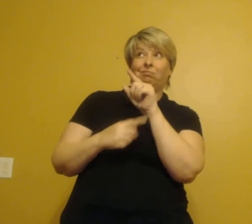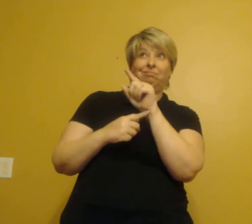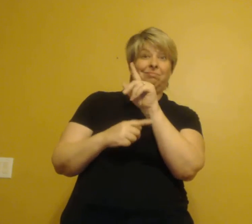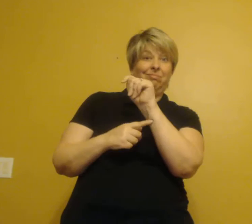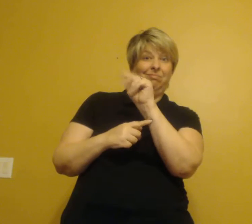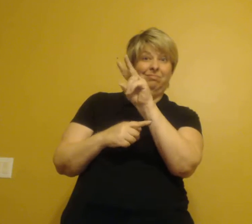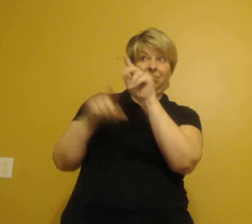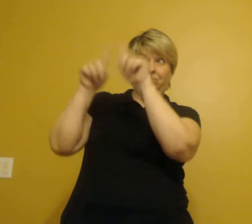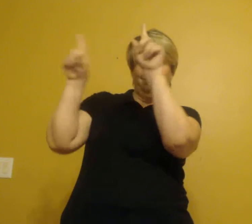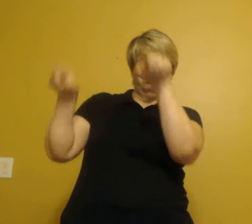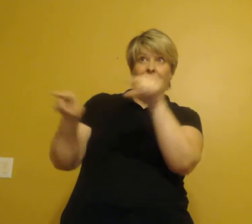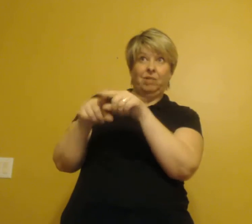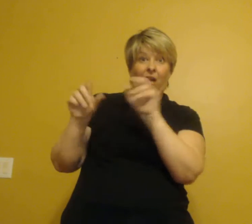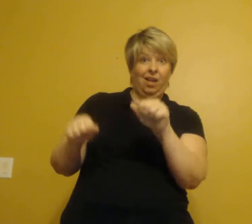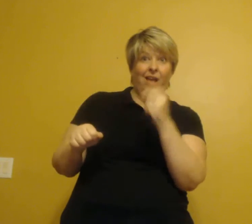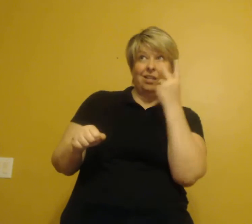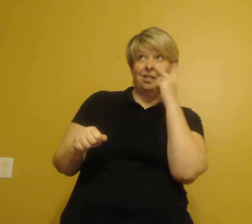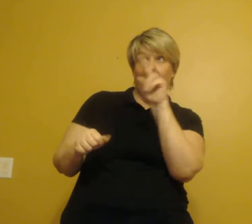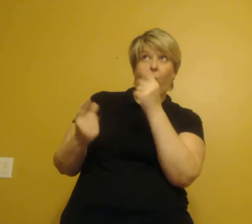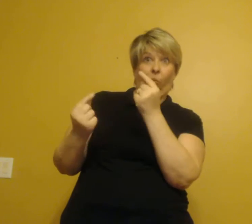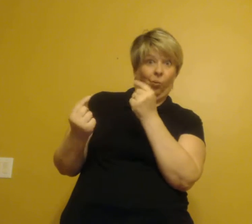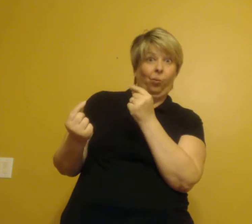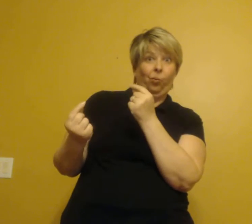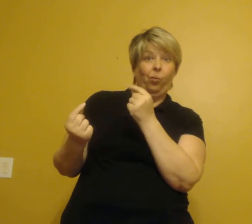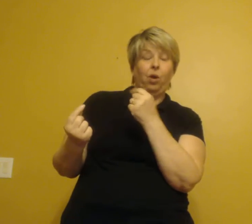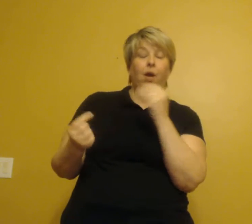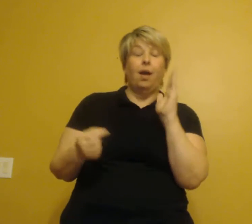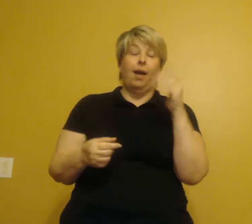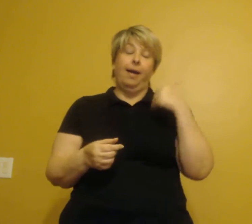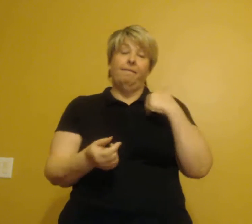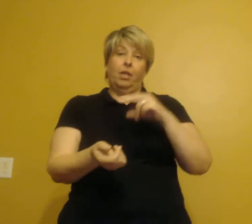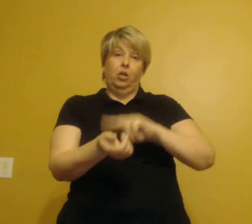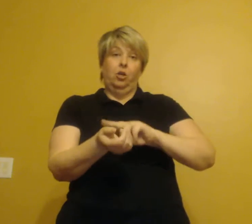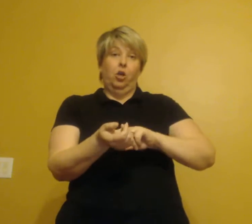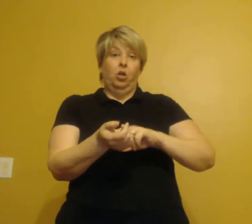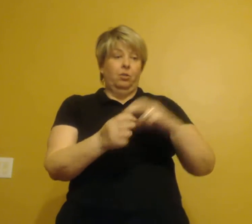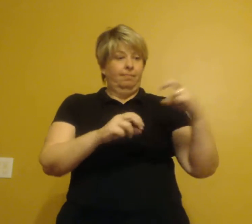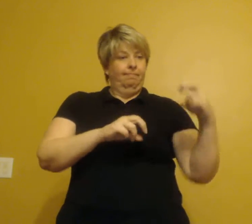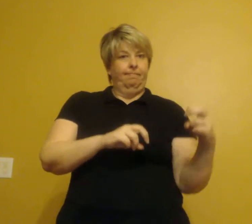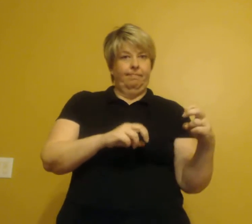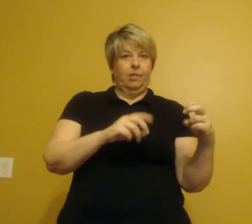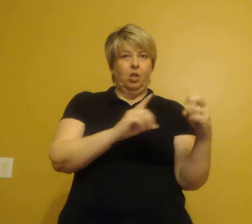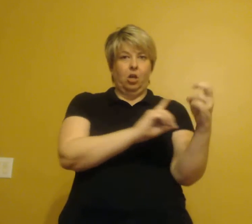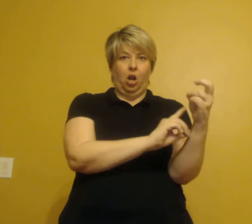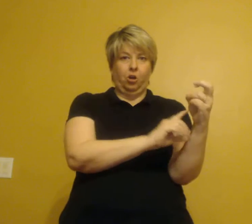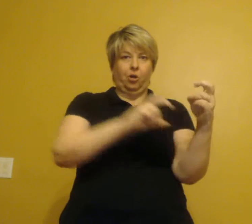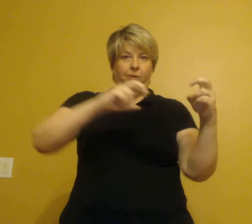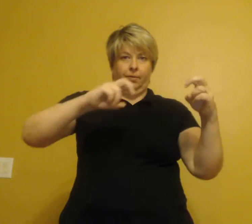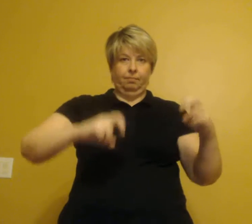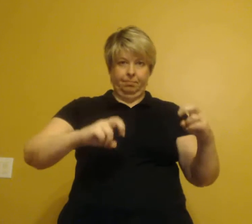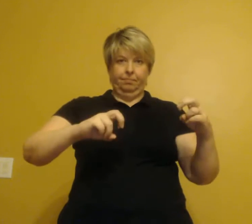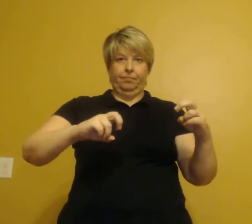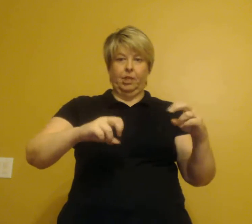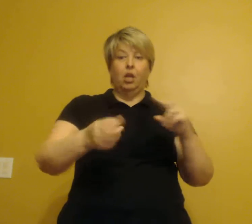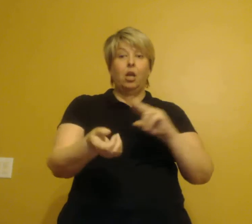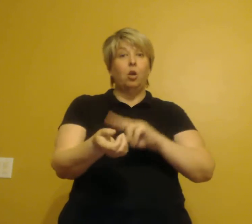a television monitor. You'll have a nurse on one side of the bed also, physician on the other side. The nurse will be giving the